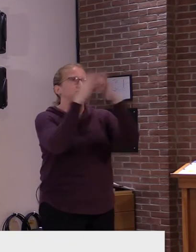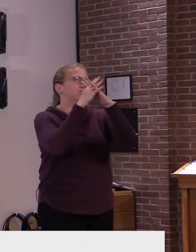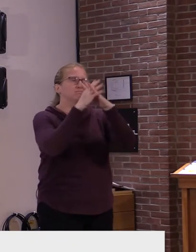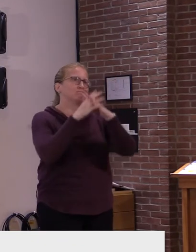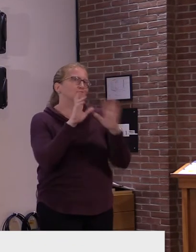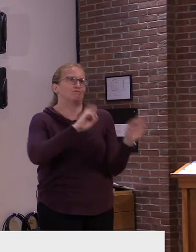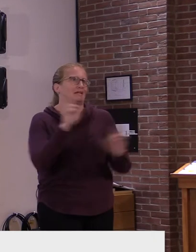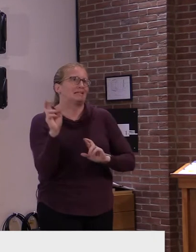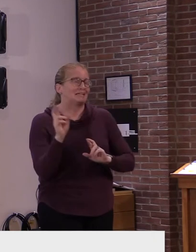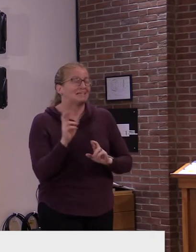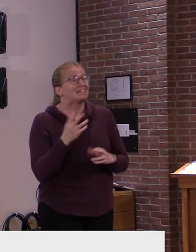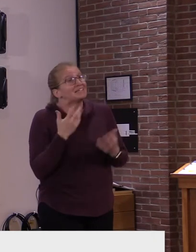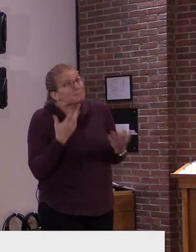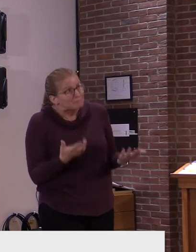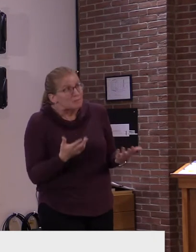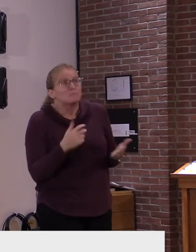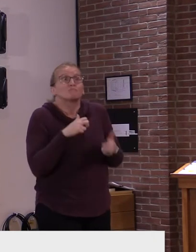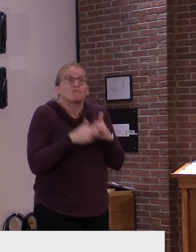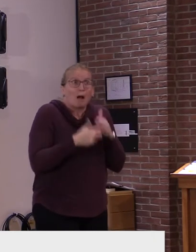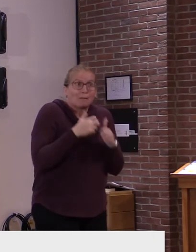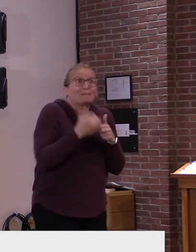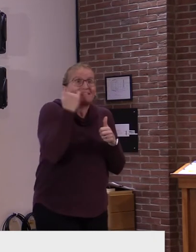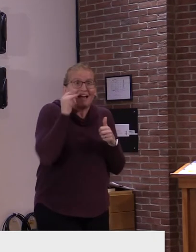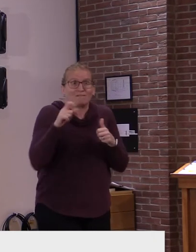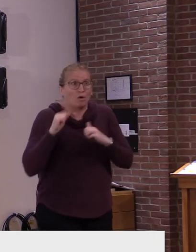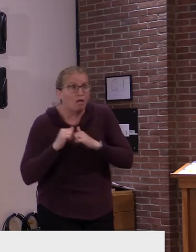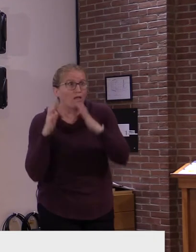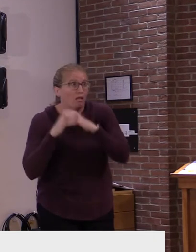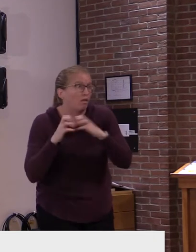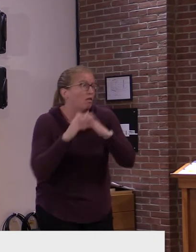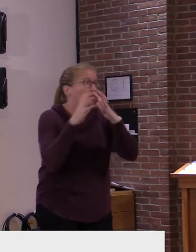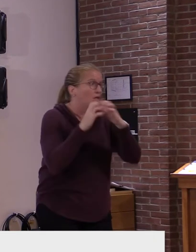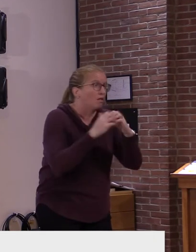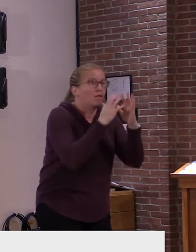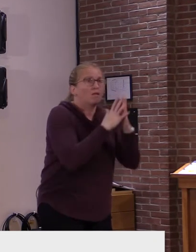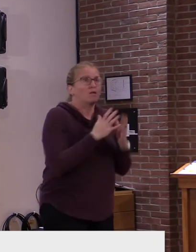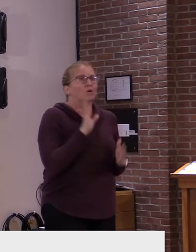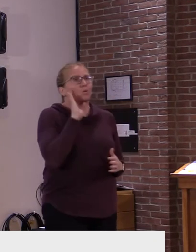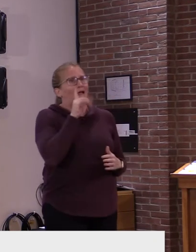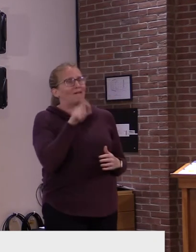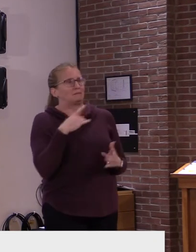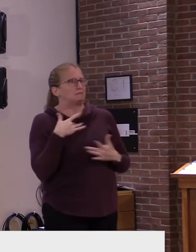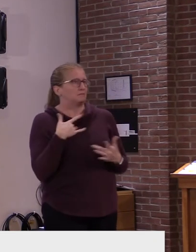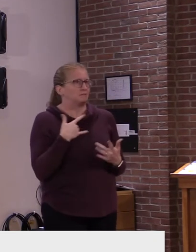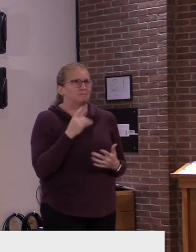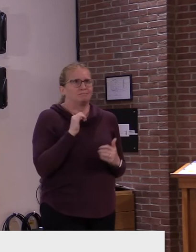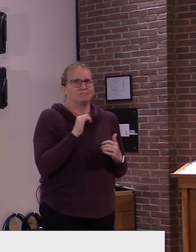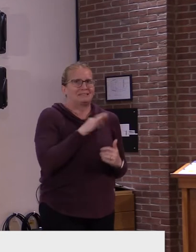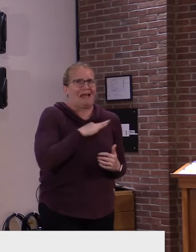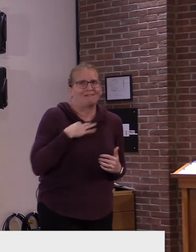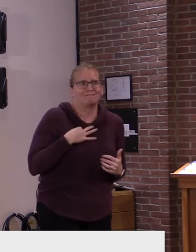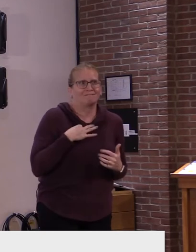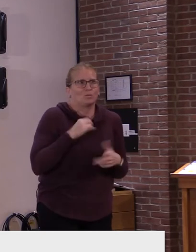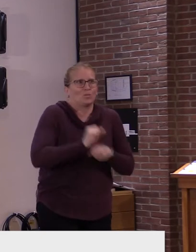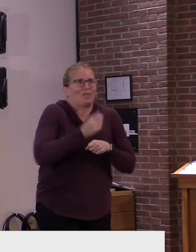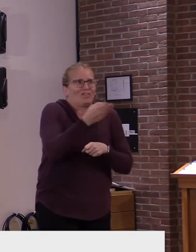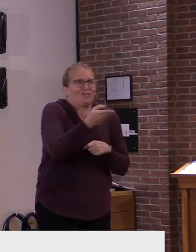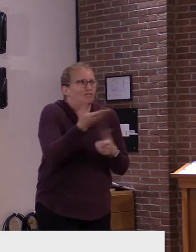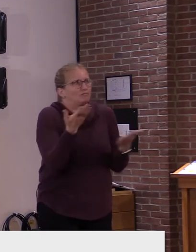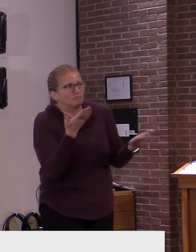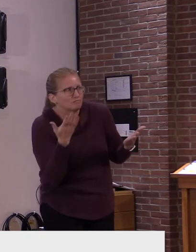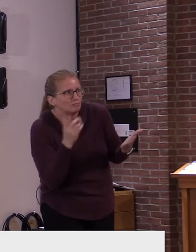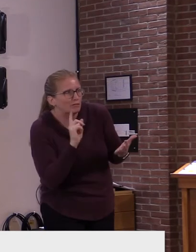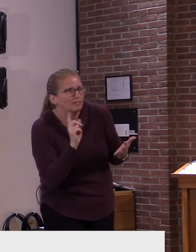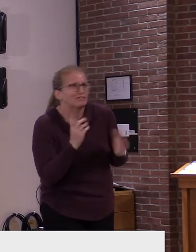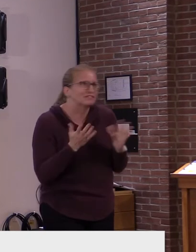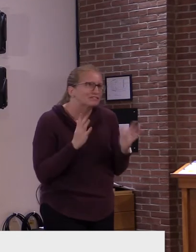staffing as we get uh into this and start looking at it one of the things that we haven't done we